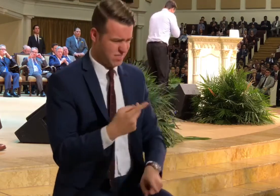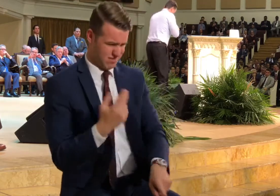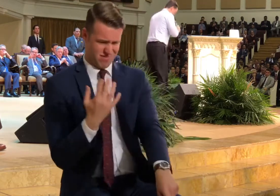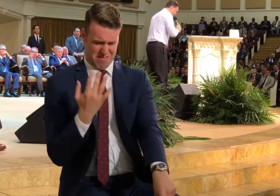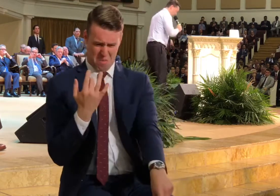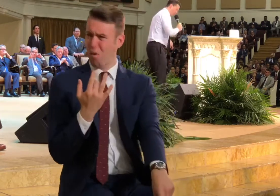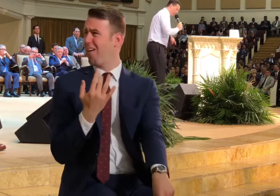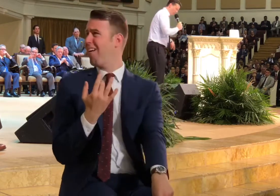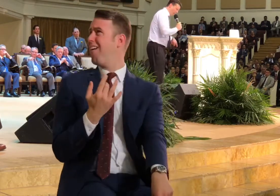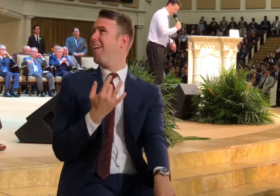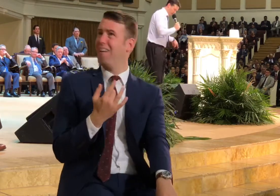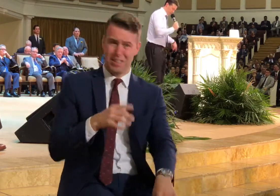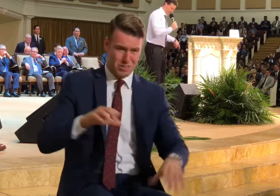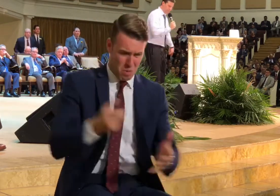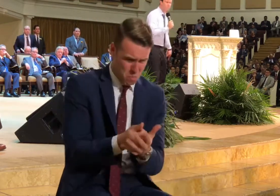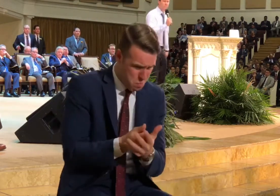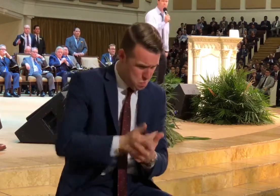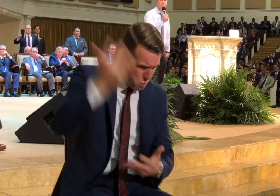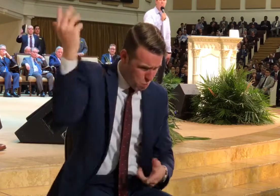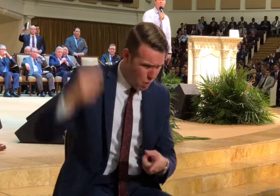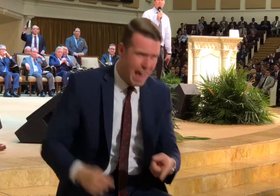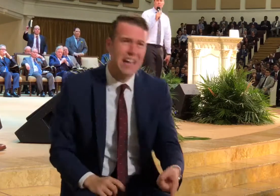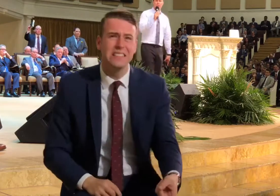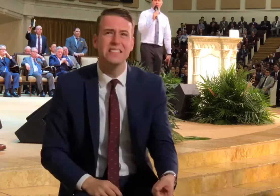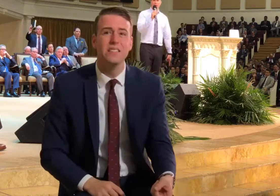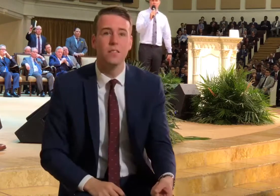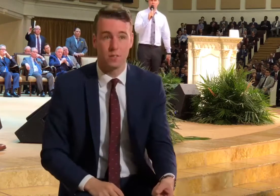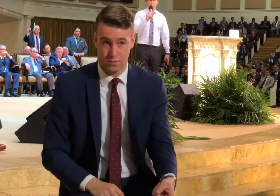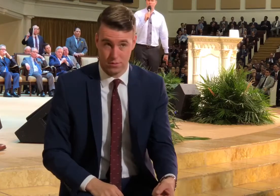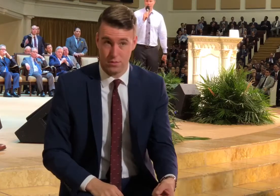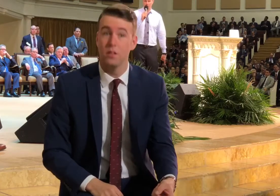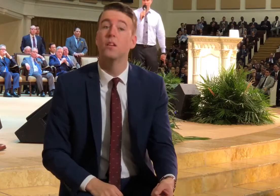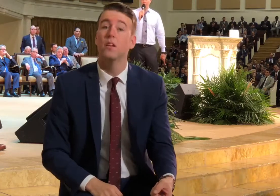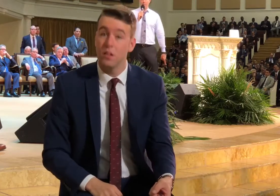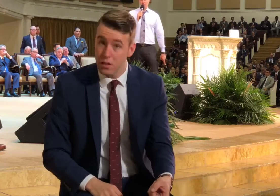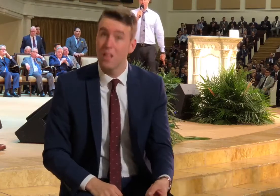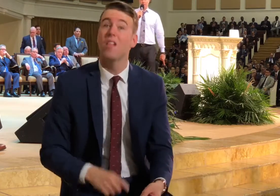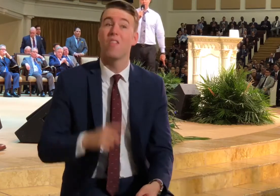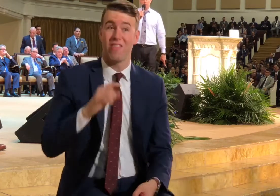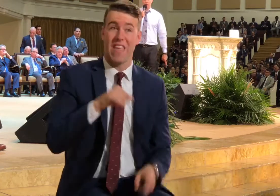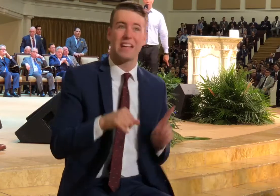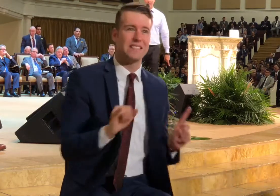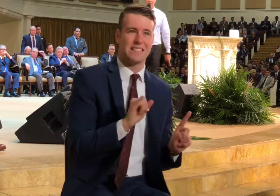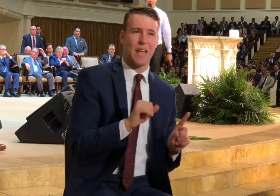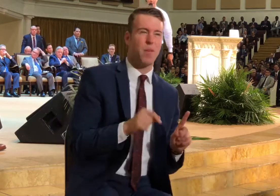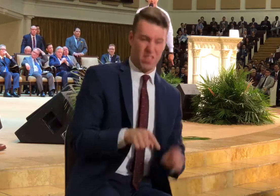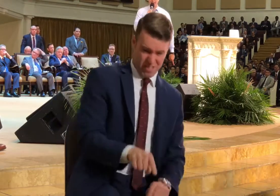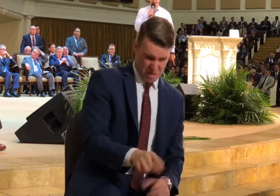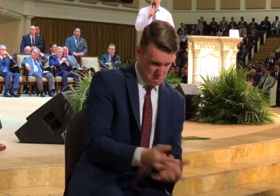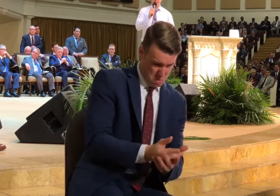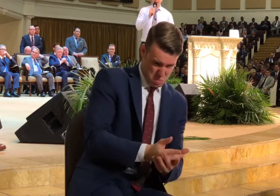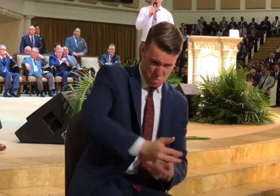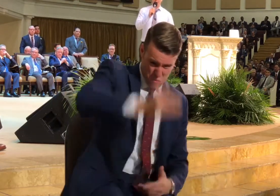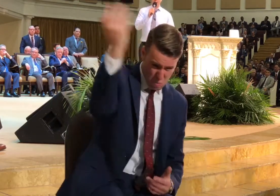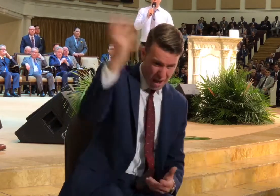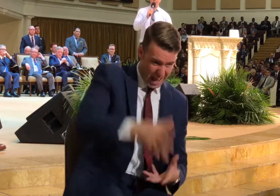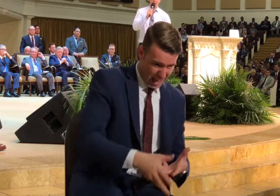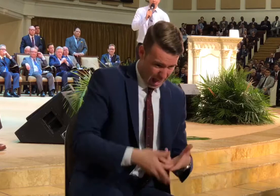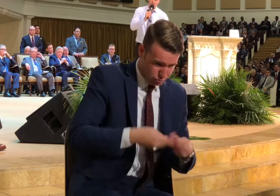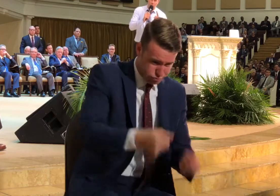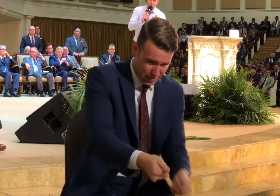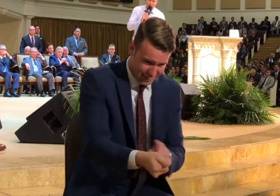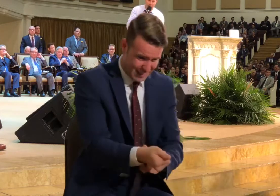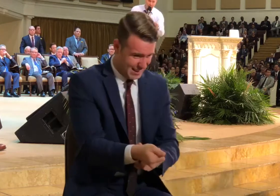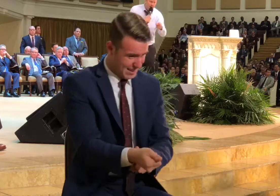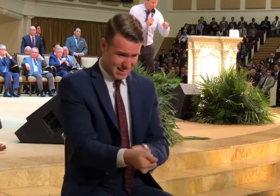purpose is this great waste? There is the voice that says, do you have any kind of an idea what